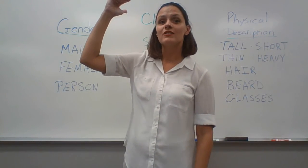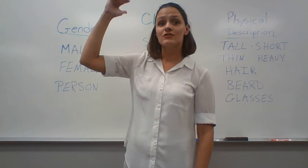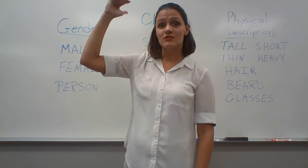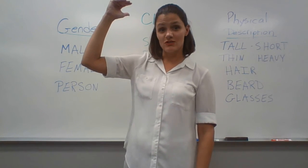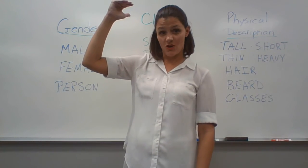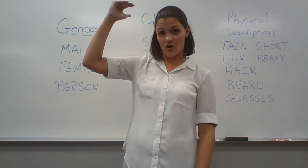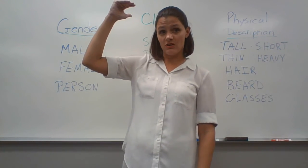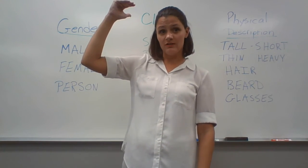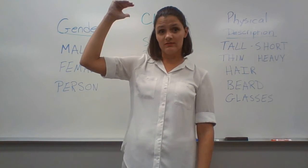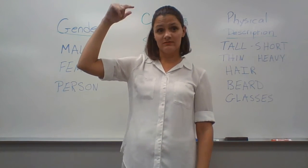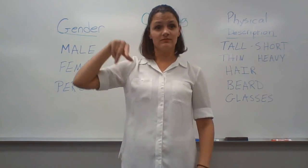Tall.